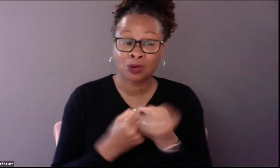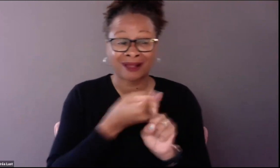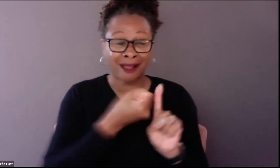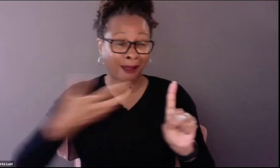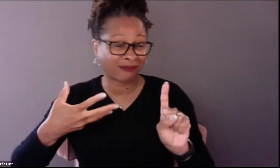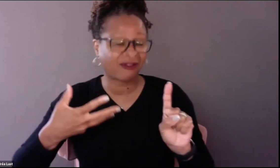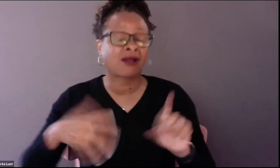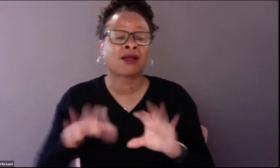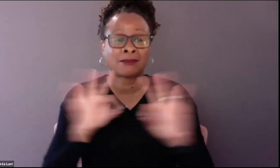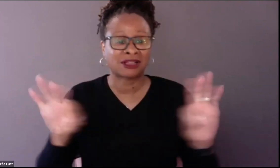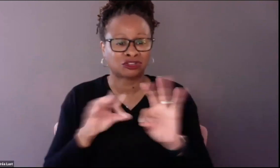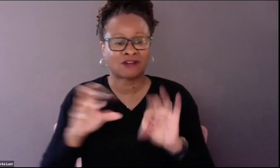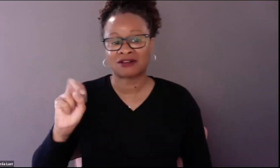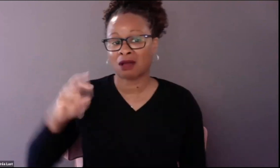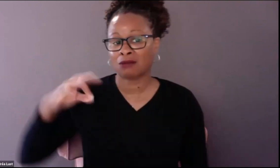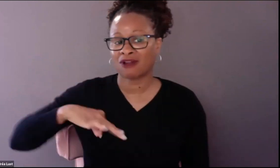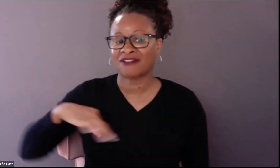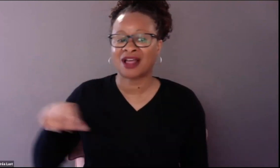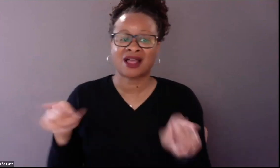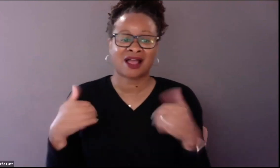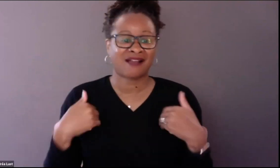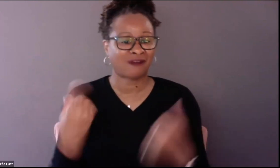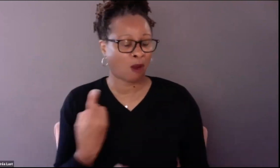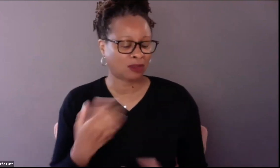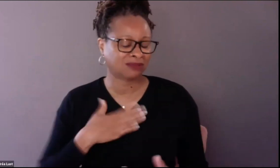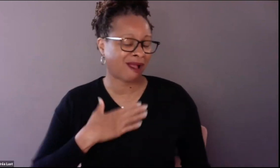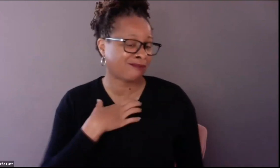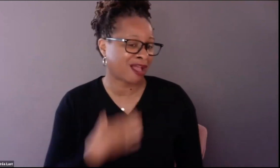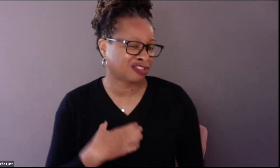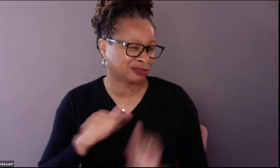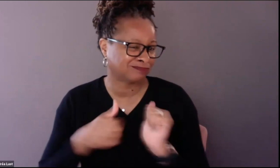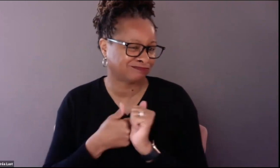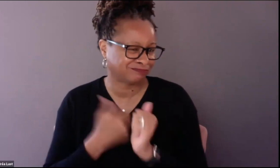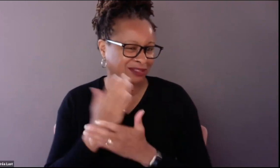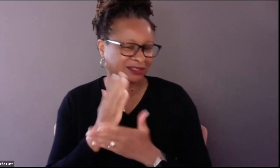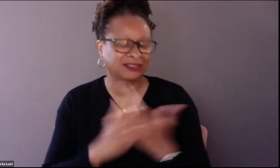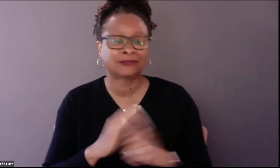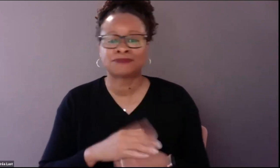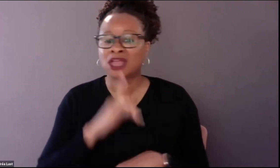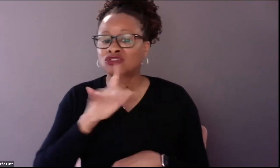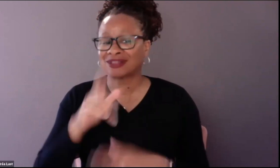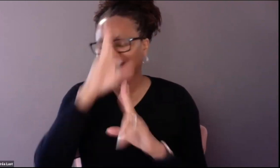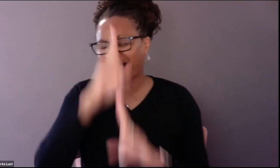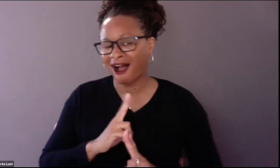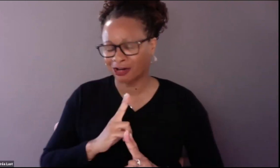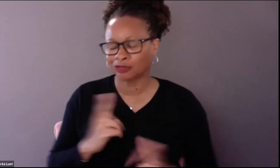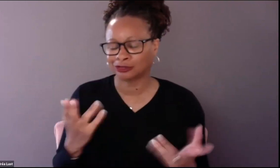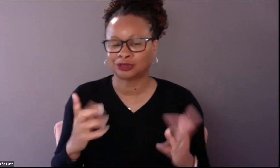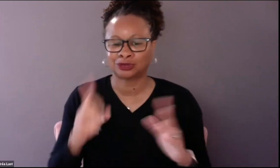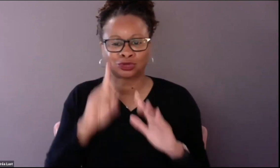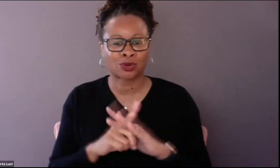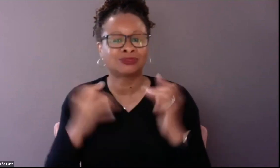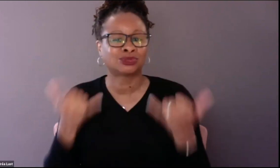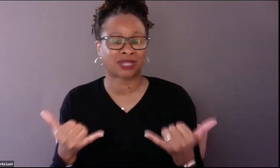messaging of nonprofits has always been a passion of mine. So it's really an honor to be here with you all